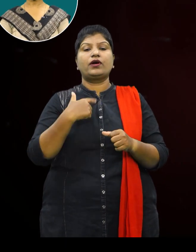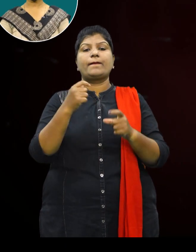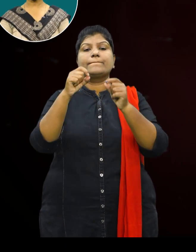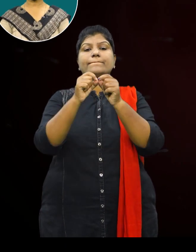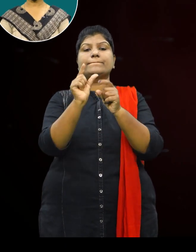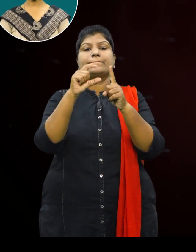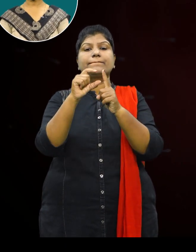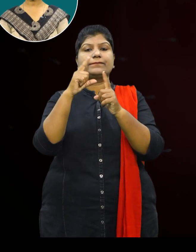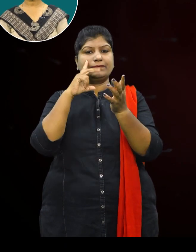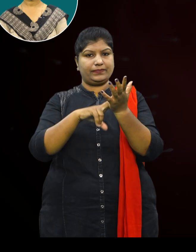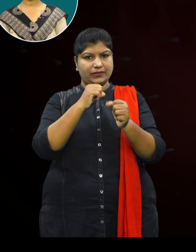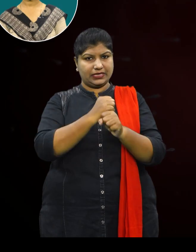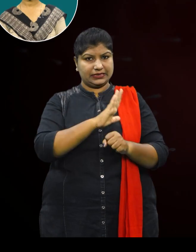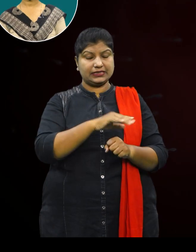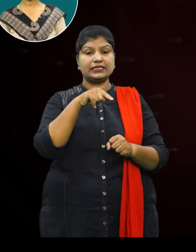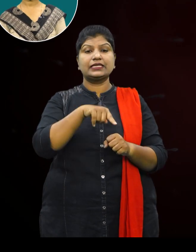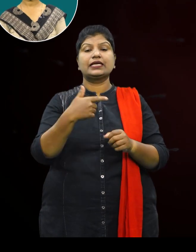and in amoeba